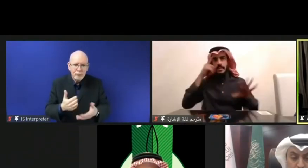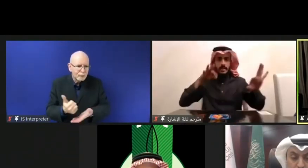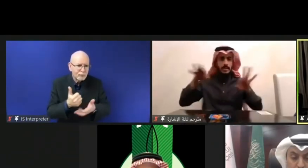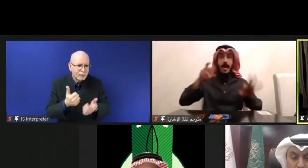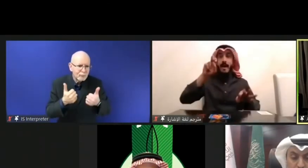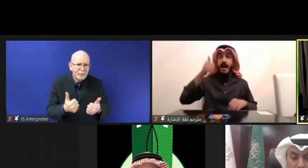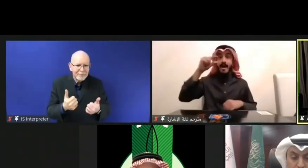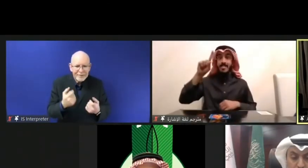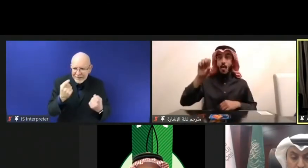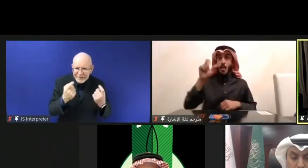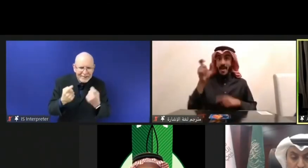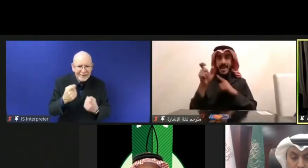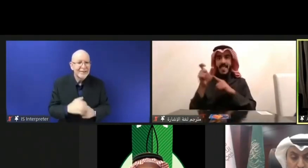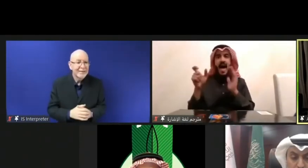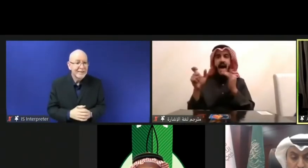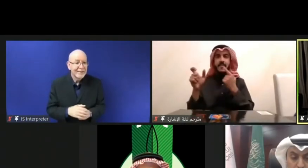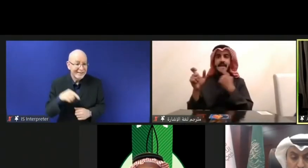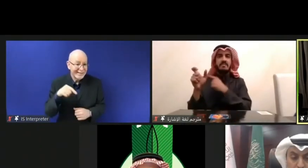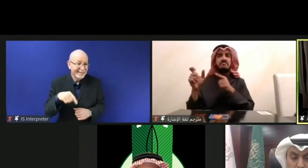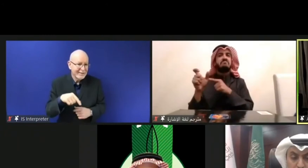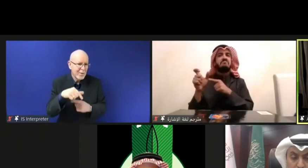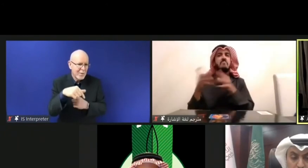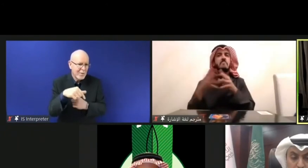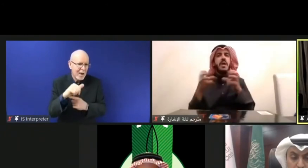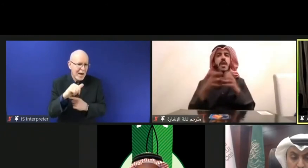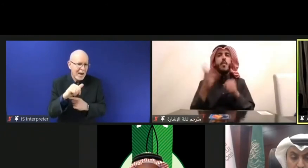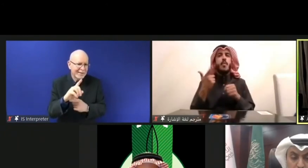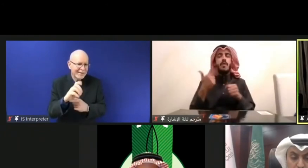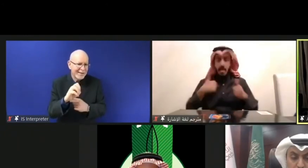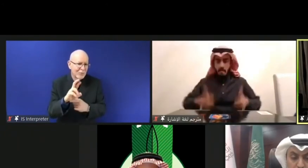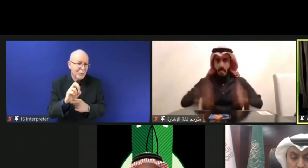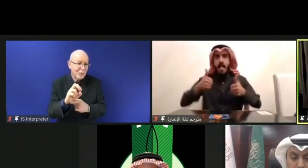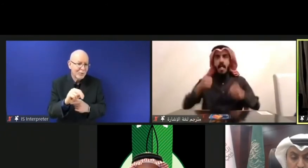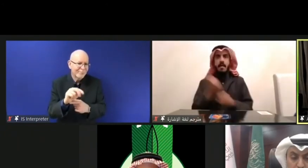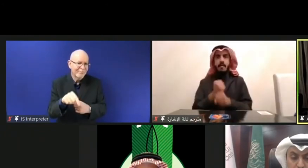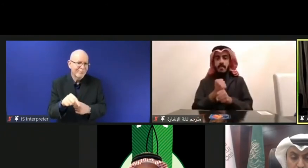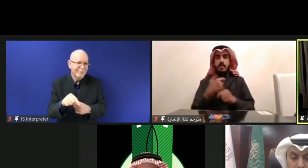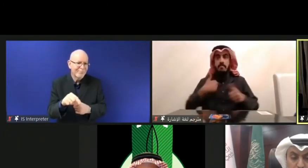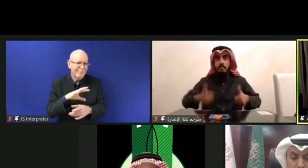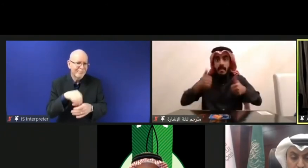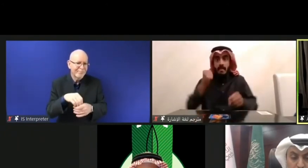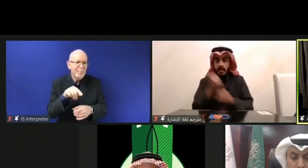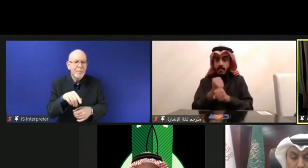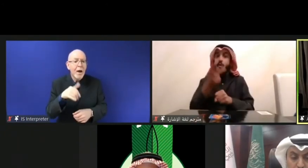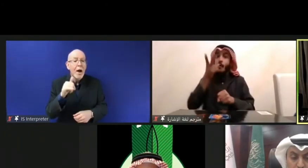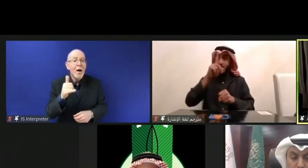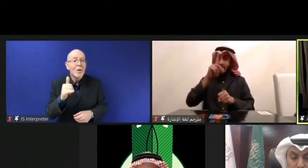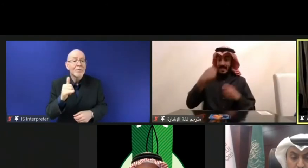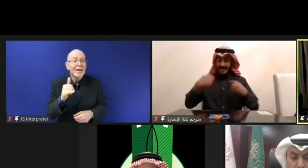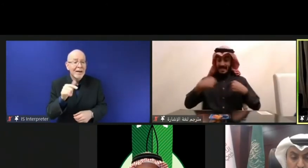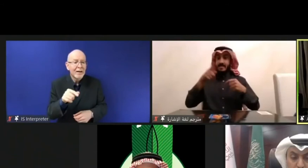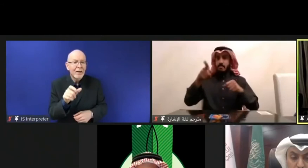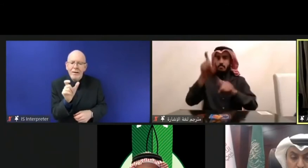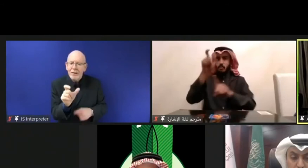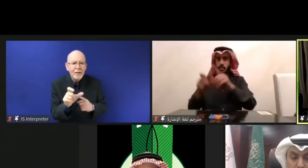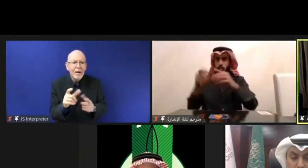word which means able. So they are able to work and we are able to hire them. And that's the